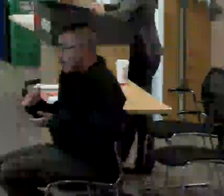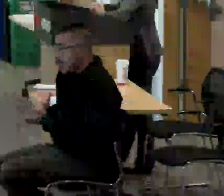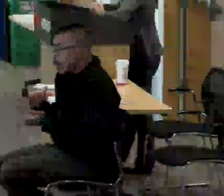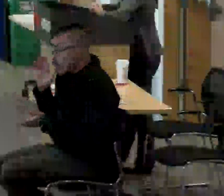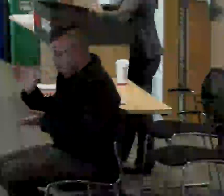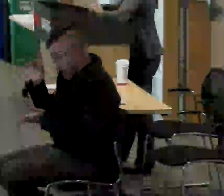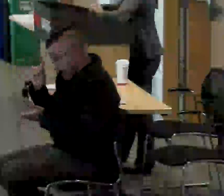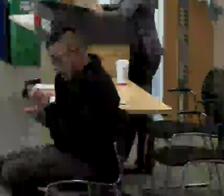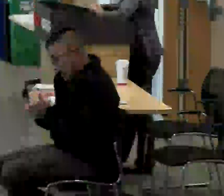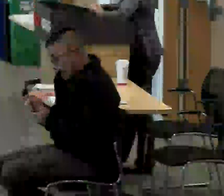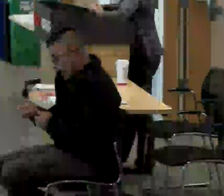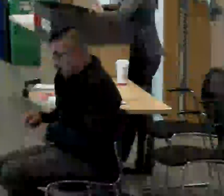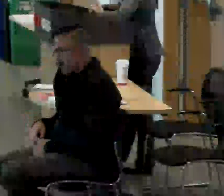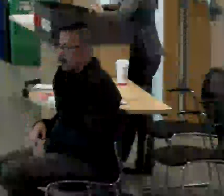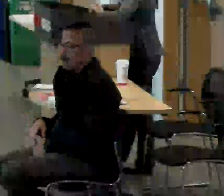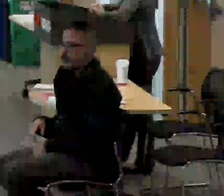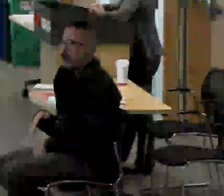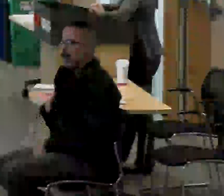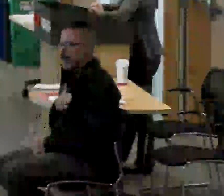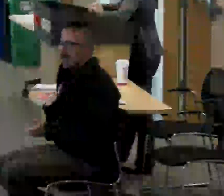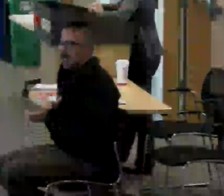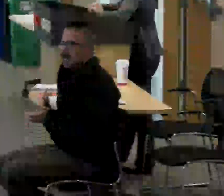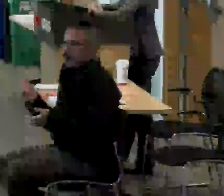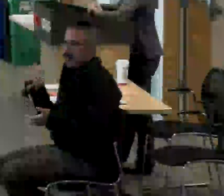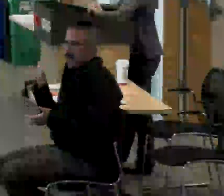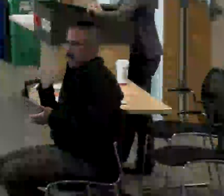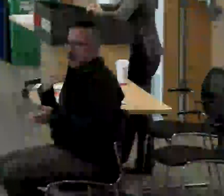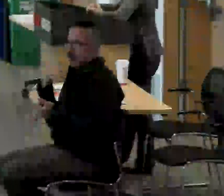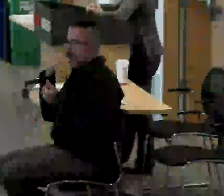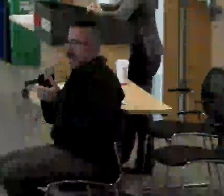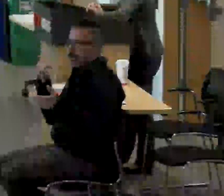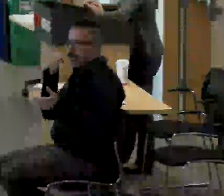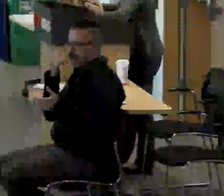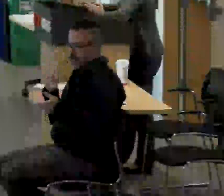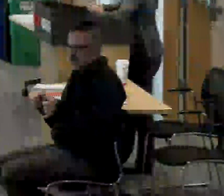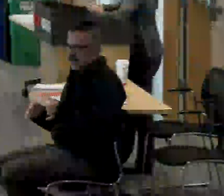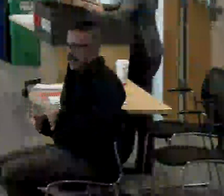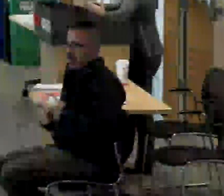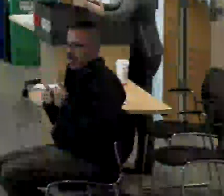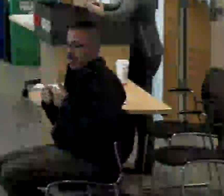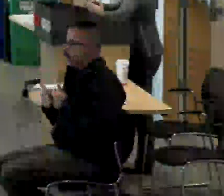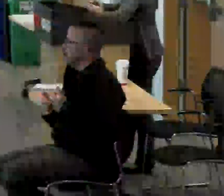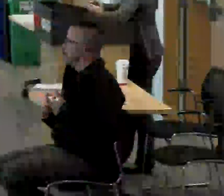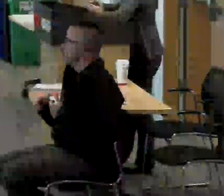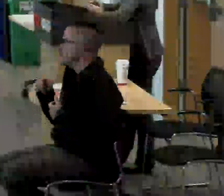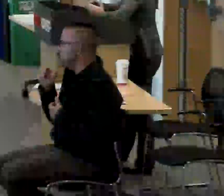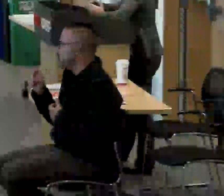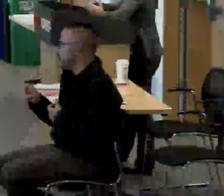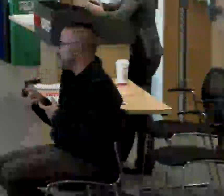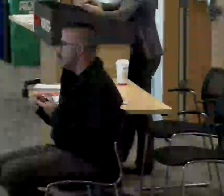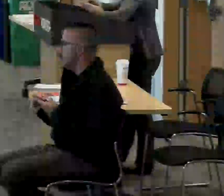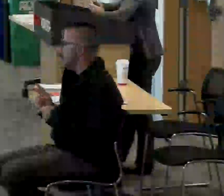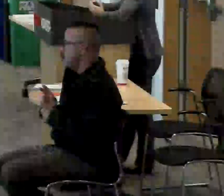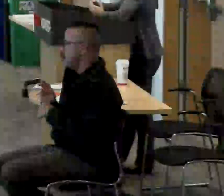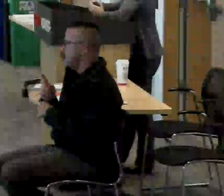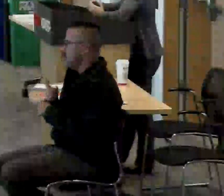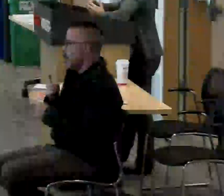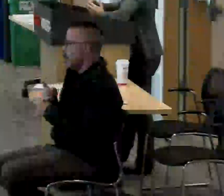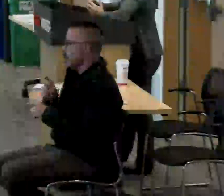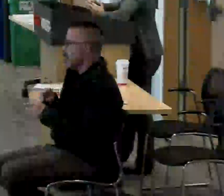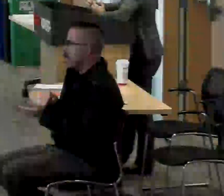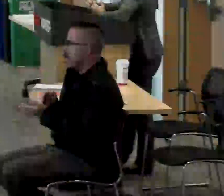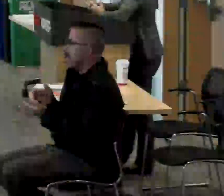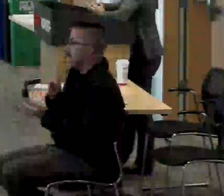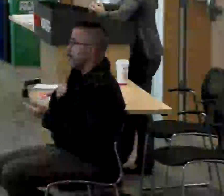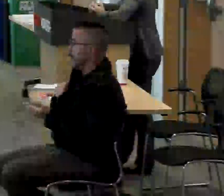then, I don't know if he's still alive. I mean, I know he was retired. It doesn't need to be the doctor that you first saw. It can be your current